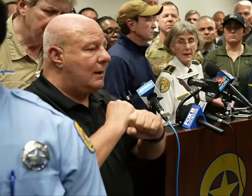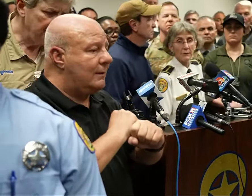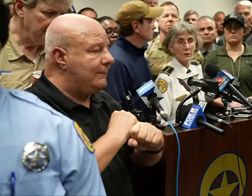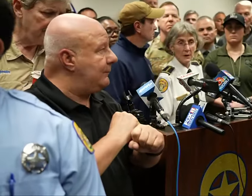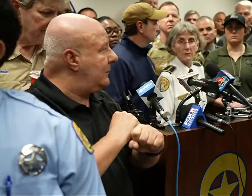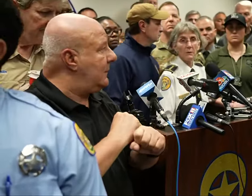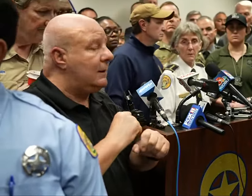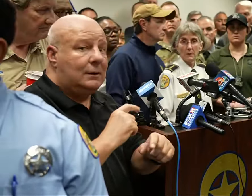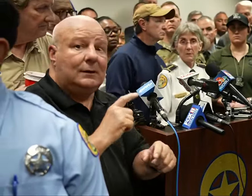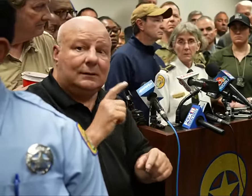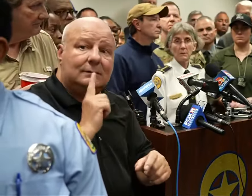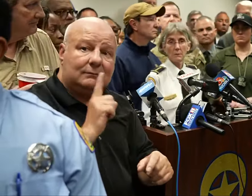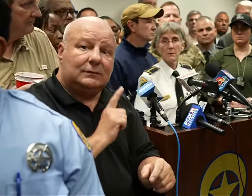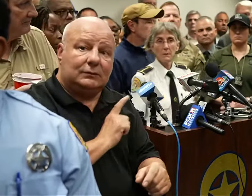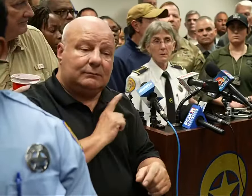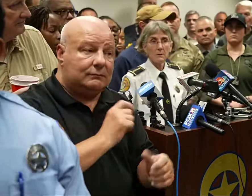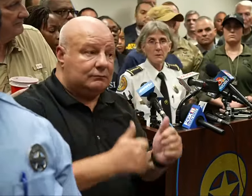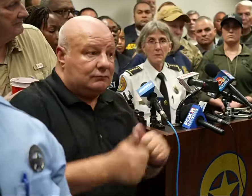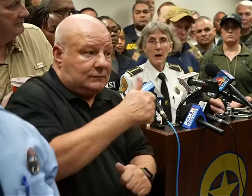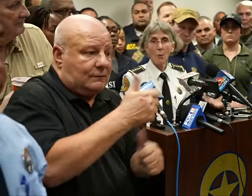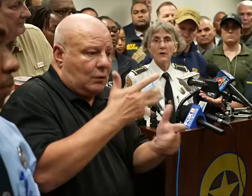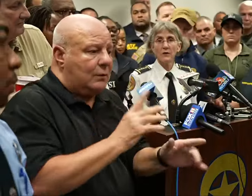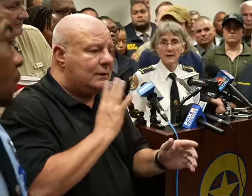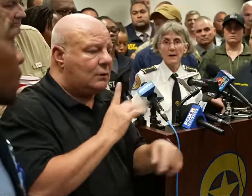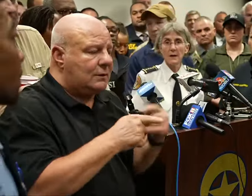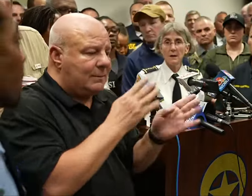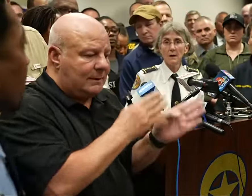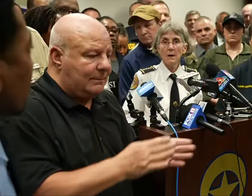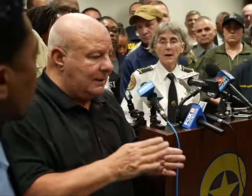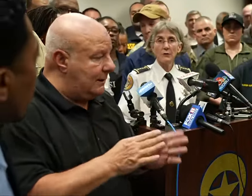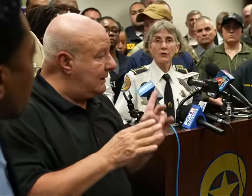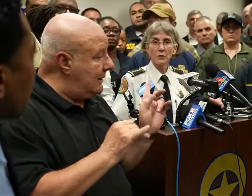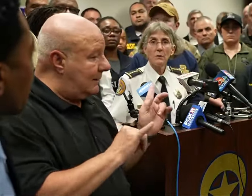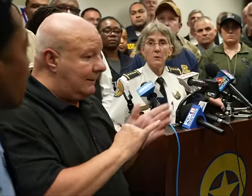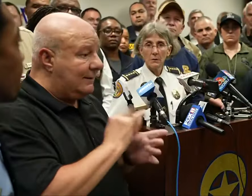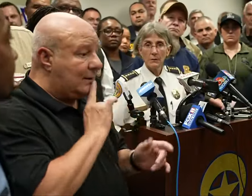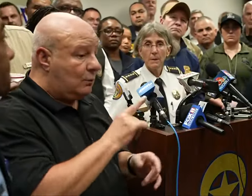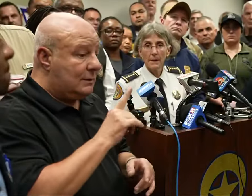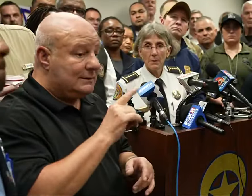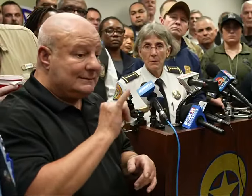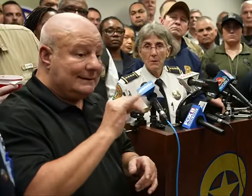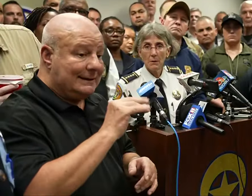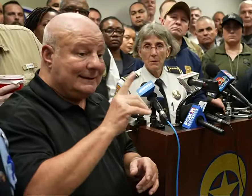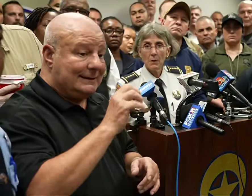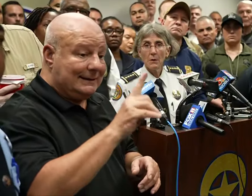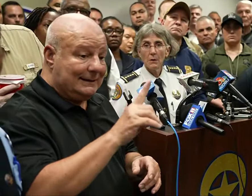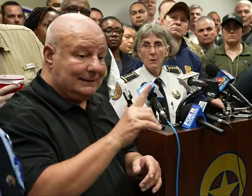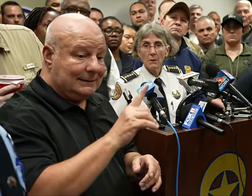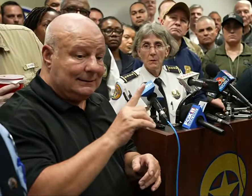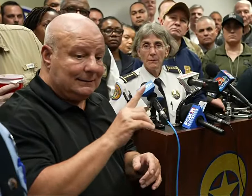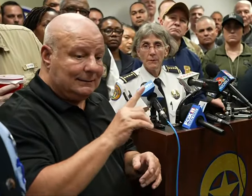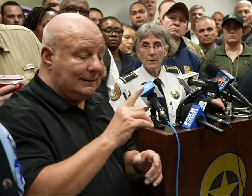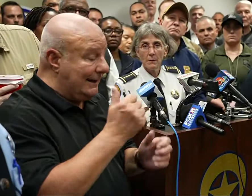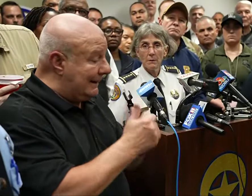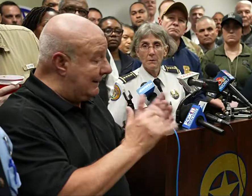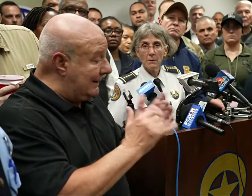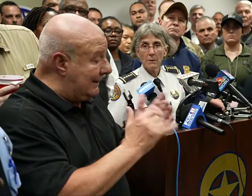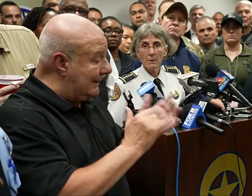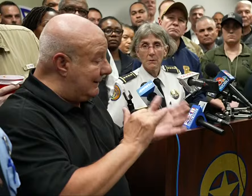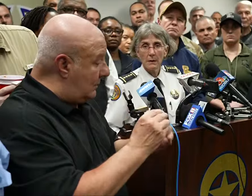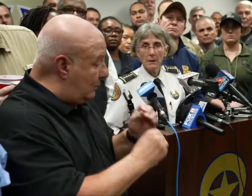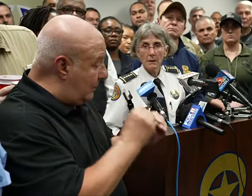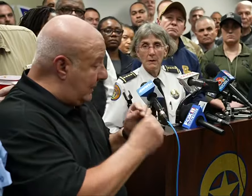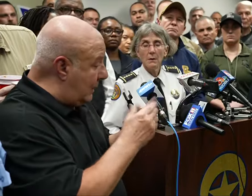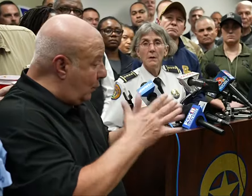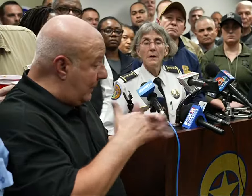chief spoke to the plan in place, and that is yes. That was indeed. So anything that is currently in the midst of being repaired had